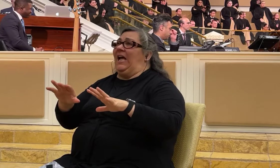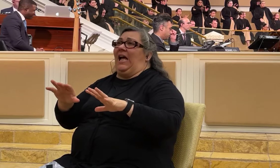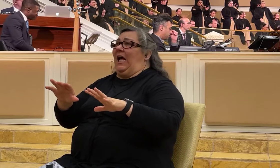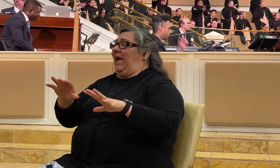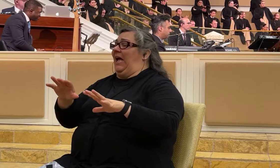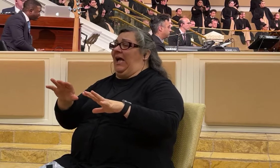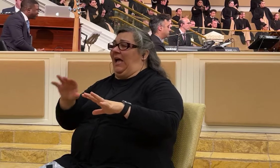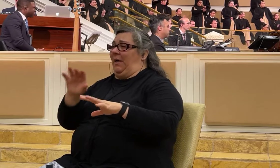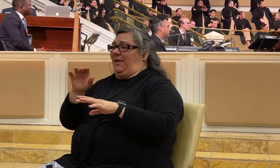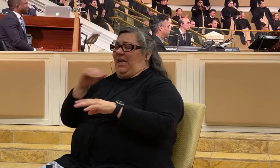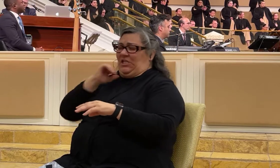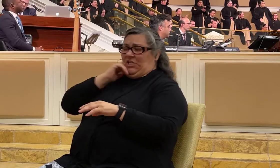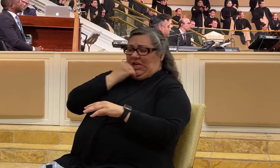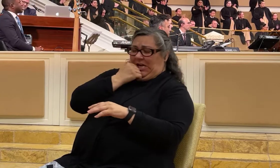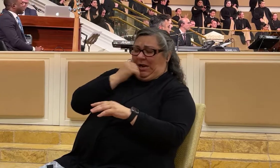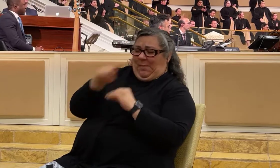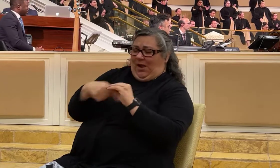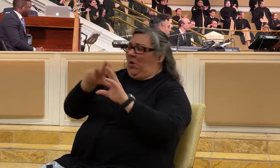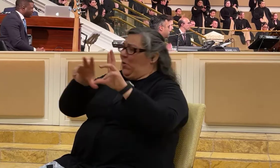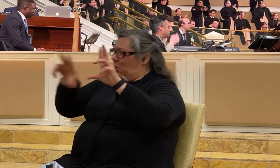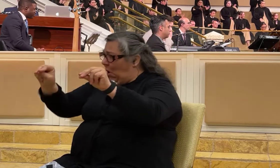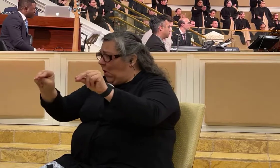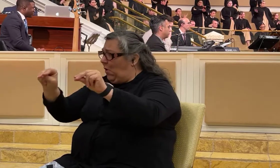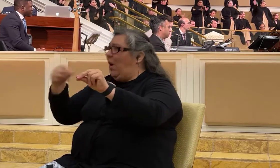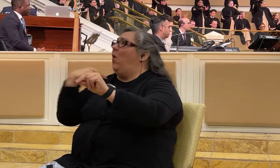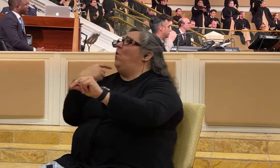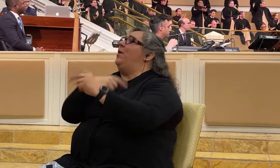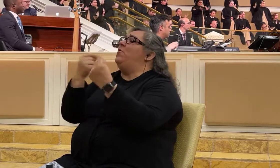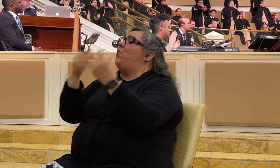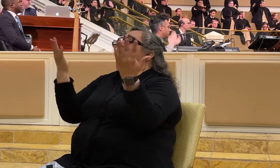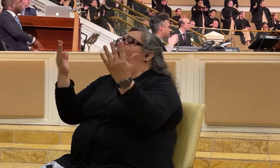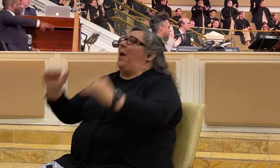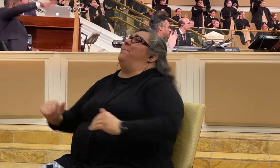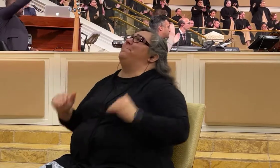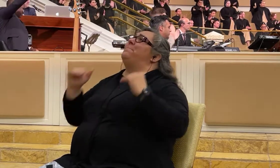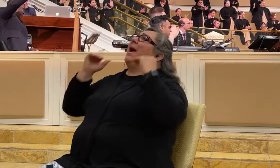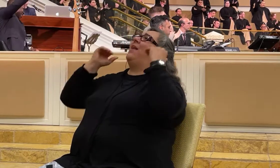Nothing to bow our heads about. Except to magnify the name of God.